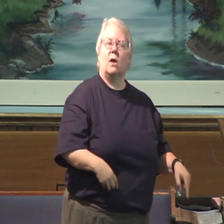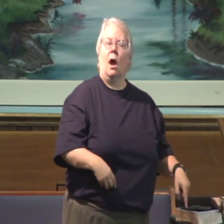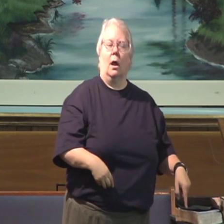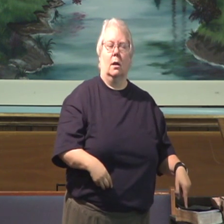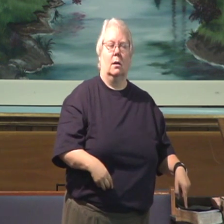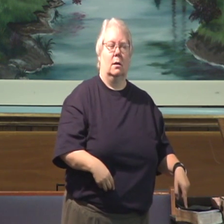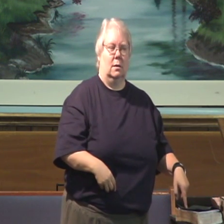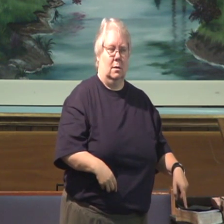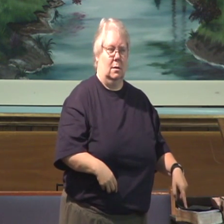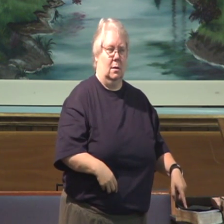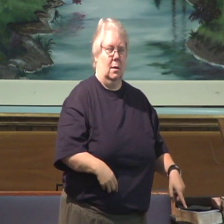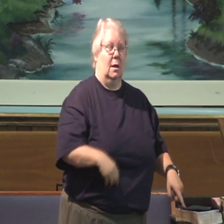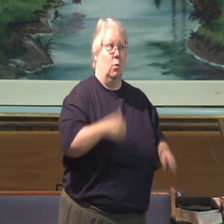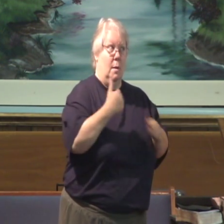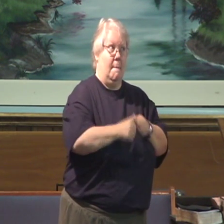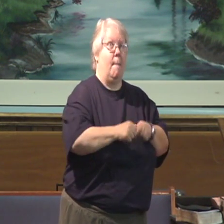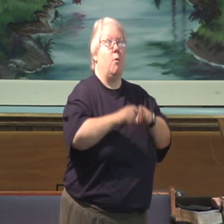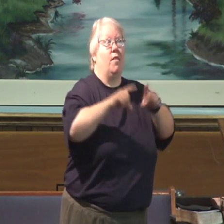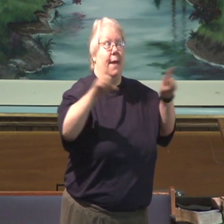song, remember that.